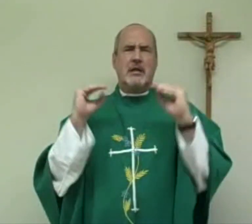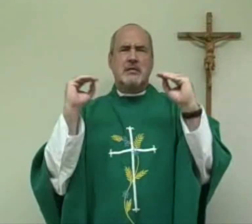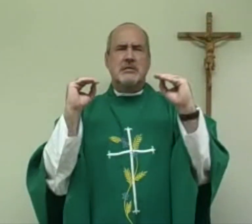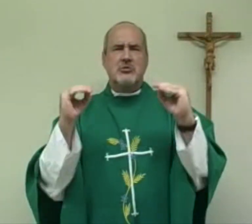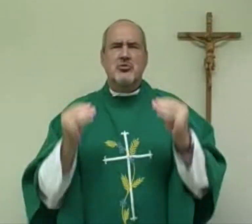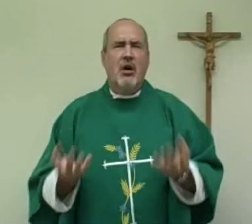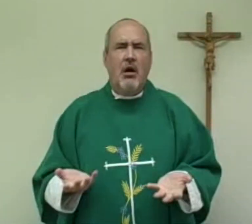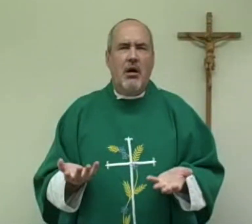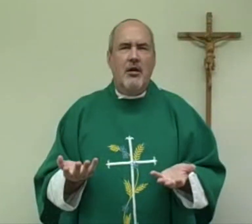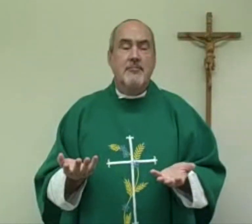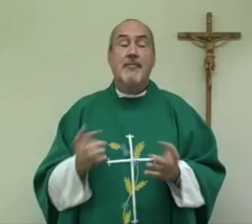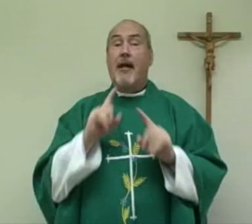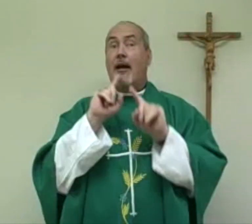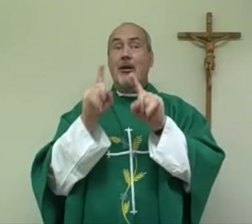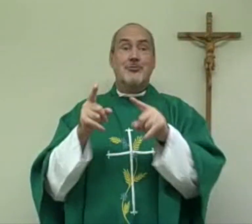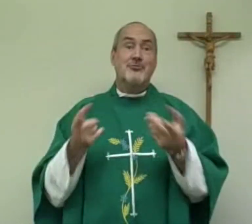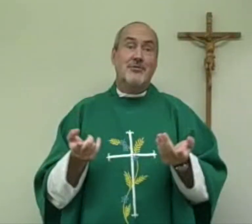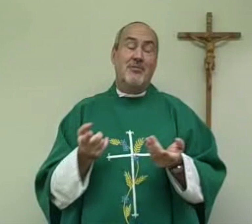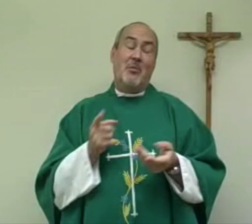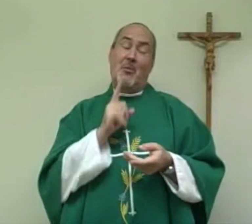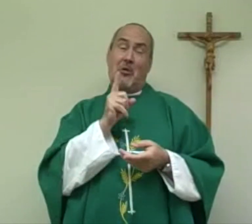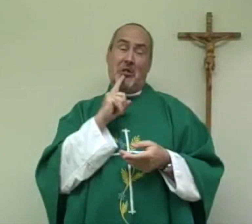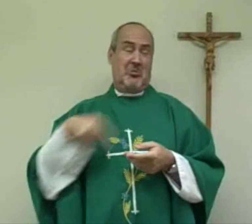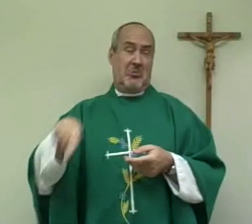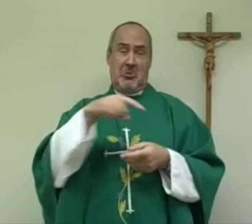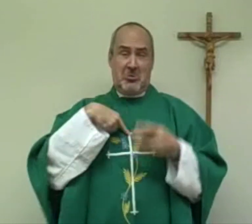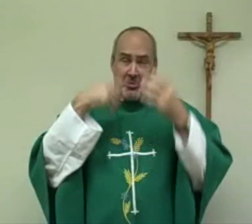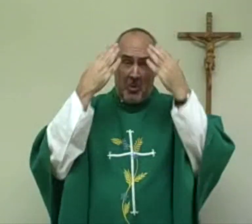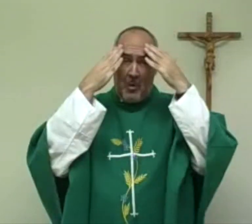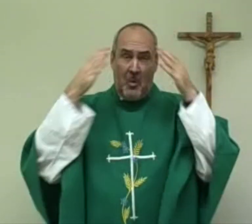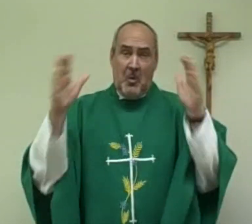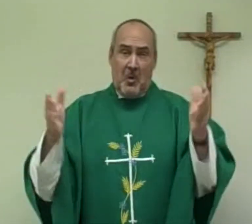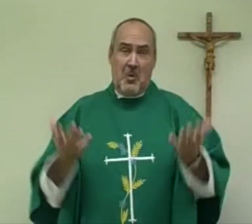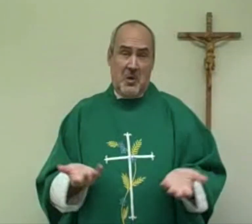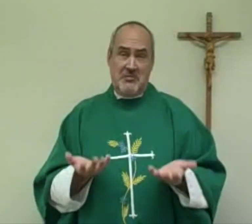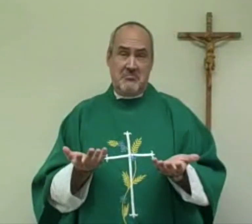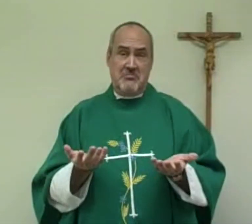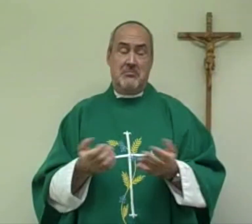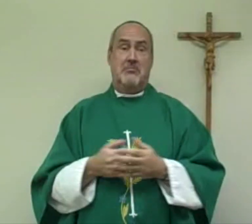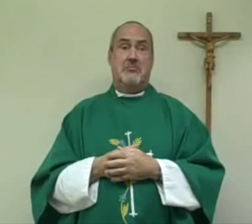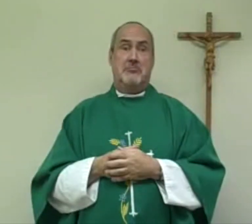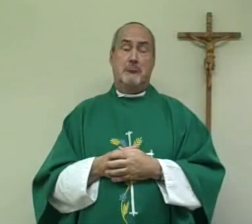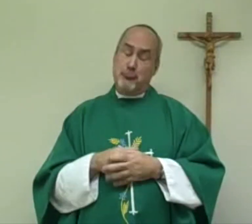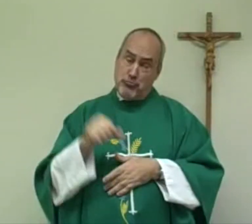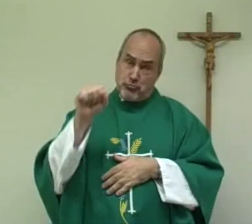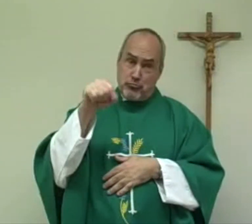But what is the church's teachings on that? Well, really, it is that we don't know.